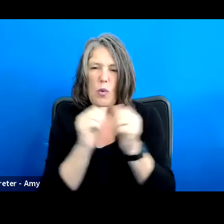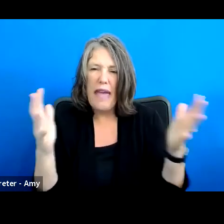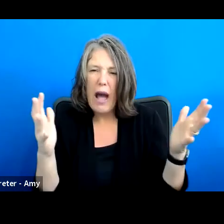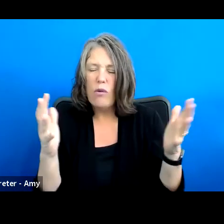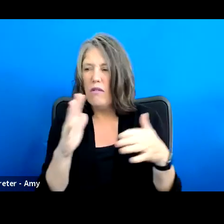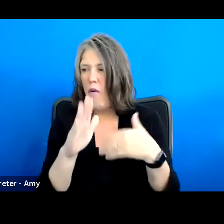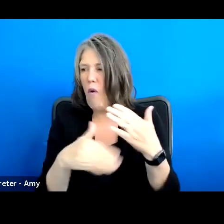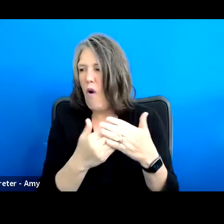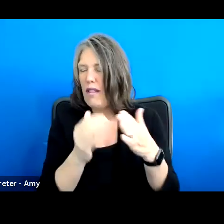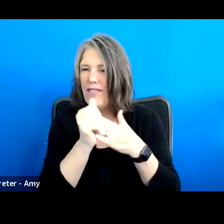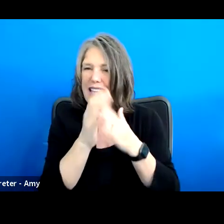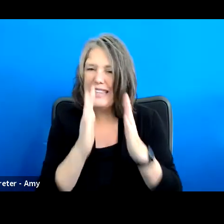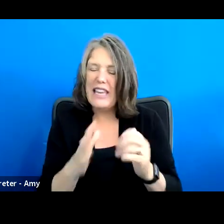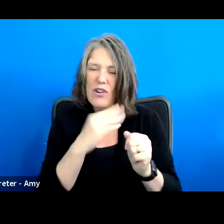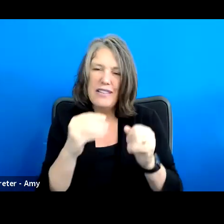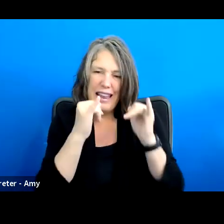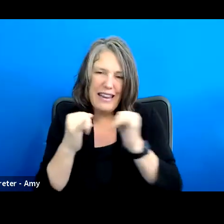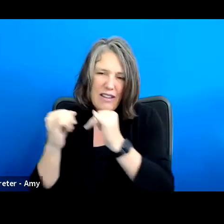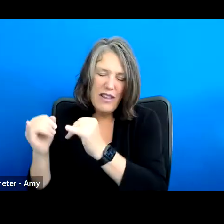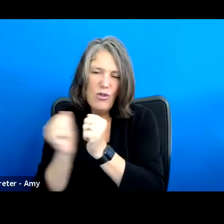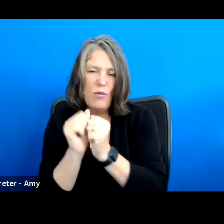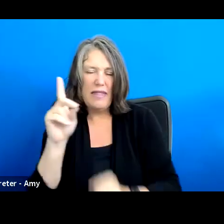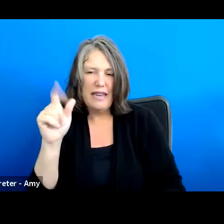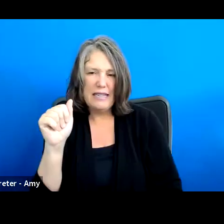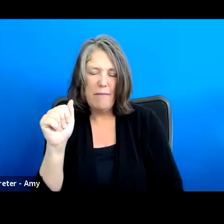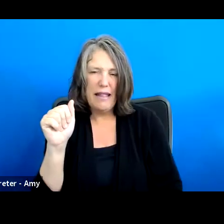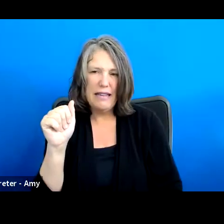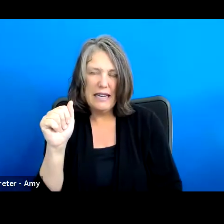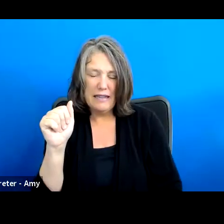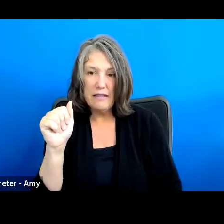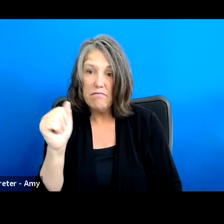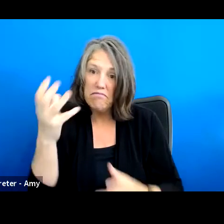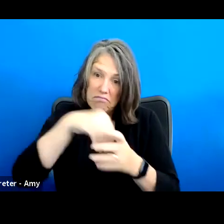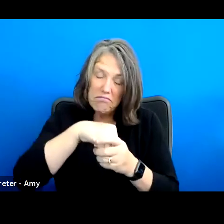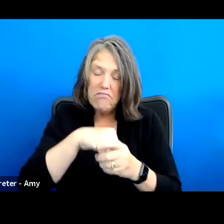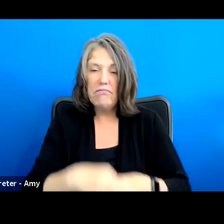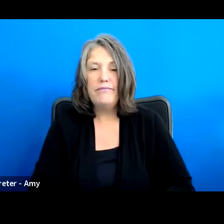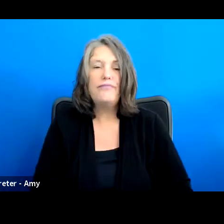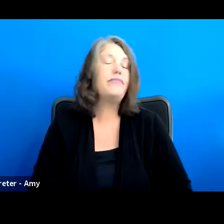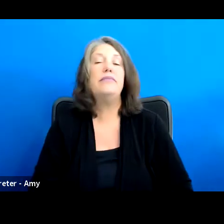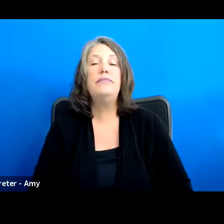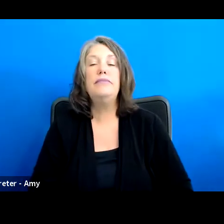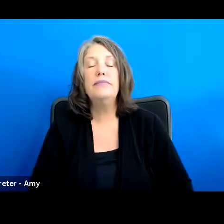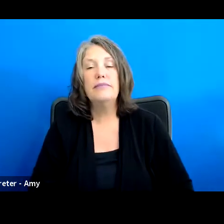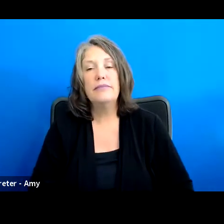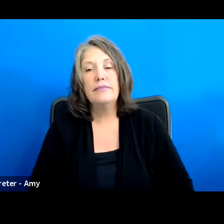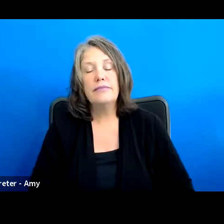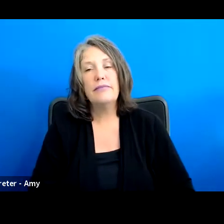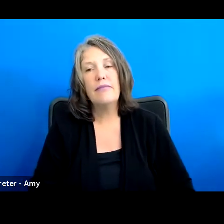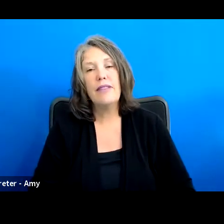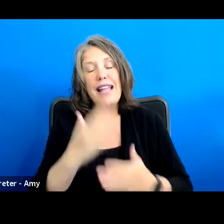these leaders and individuals with disabilities playing a role in it. Some